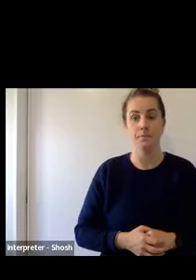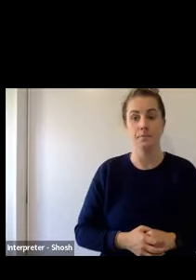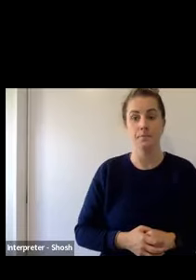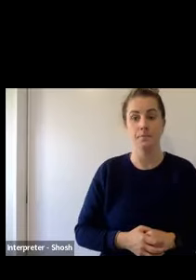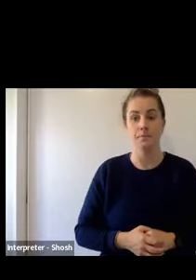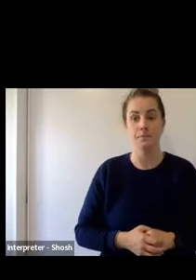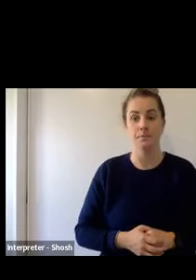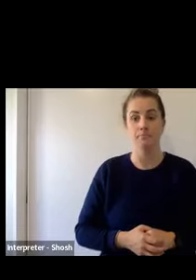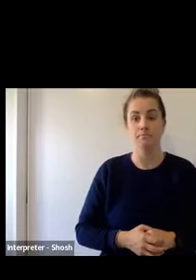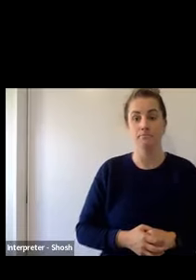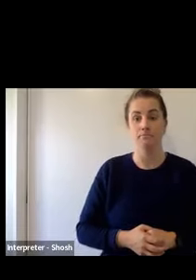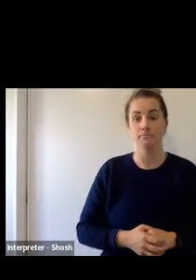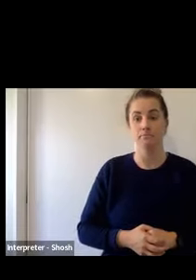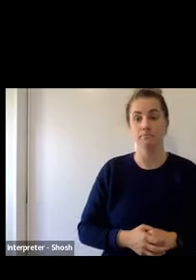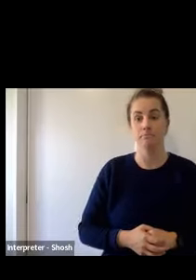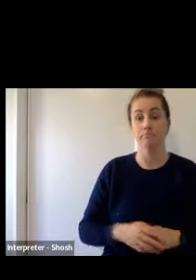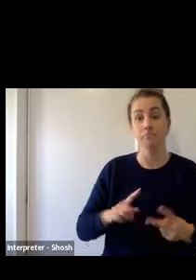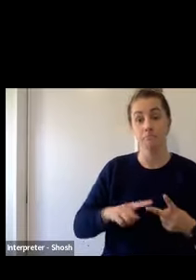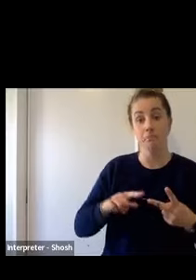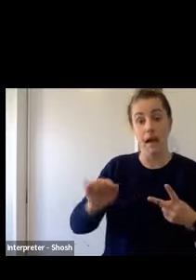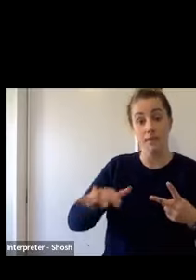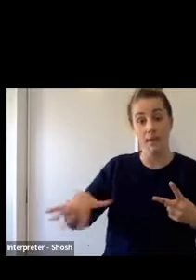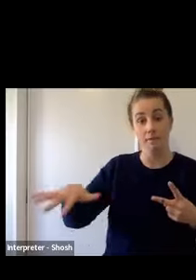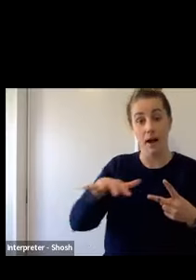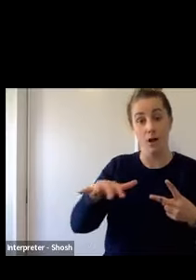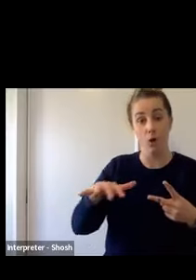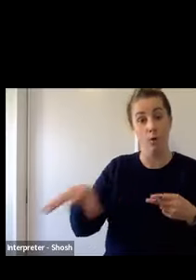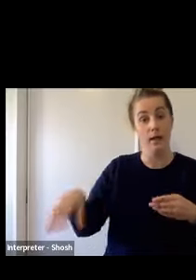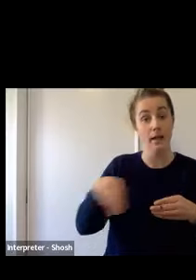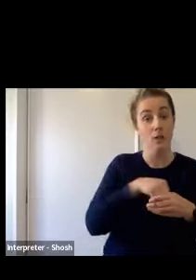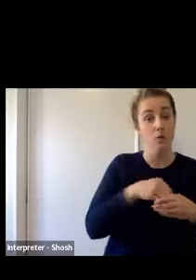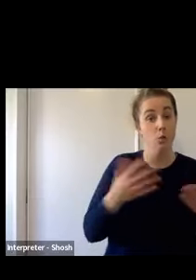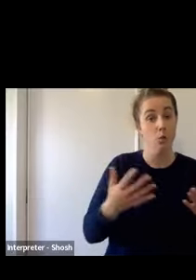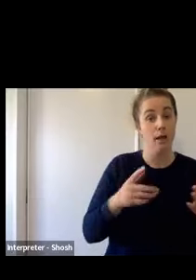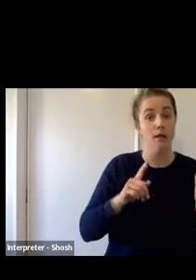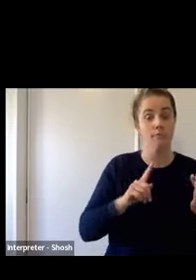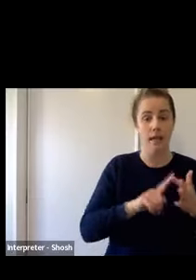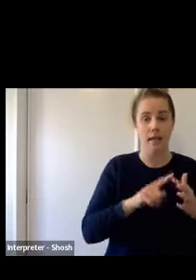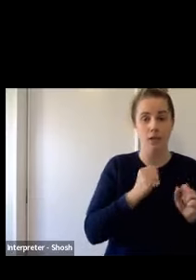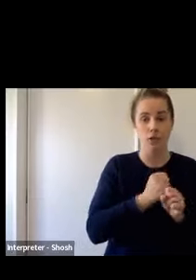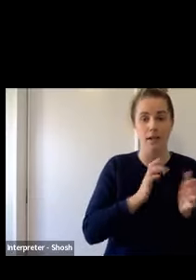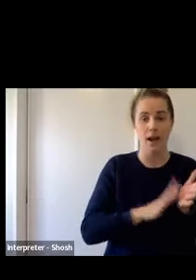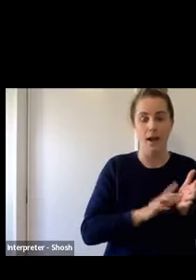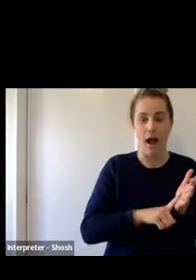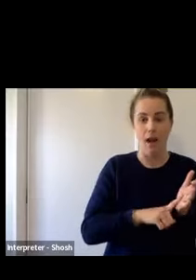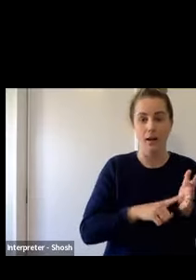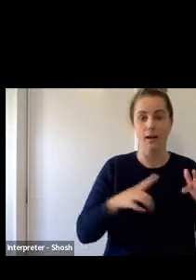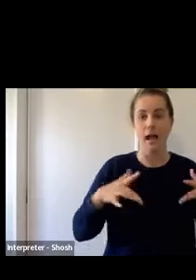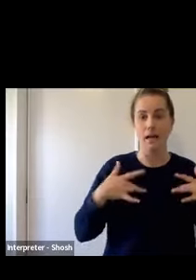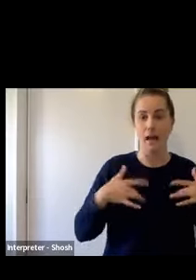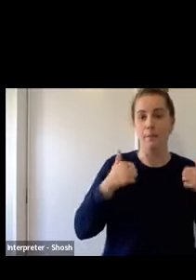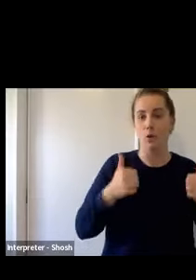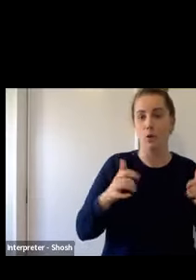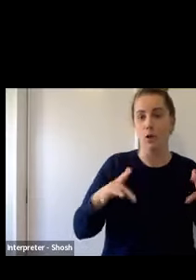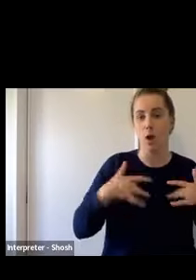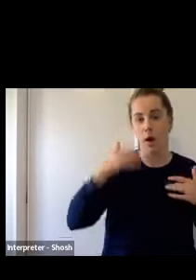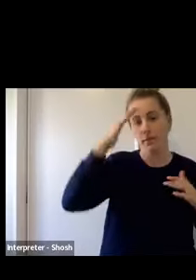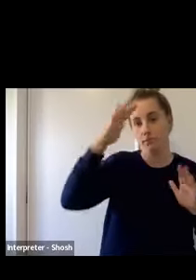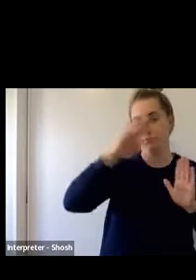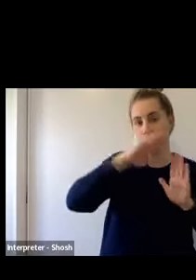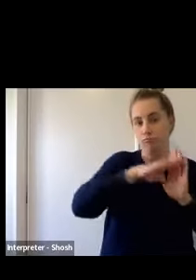and their whānau into the Enabling Good Lives approach. And we also have a Kaitū